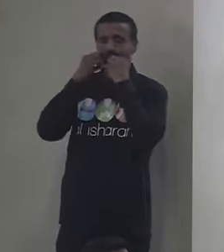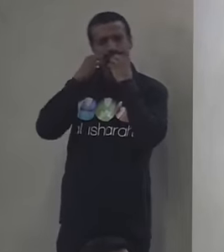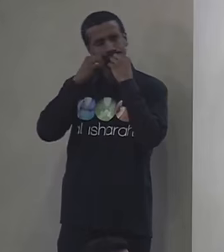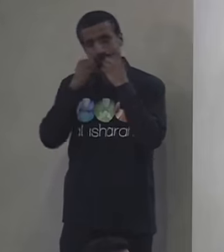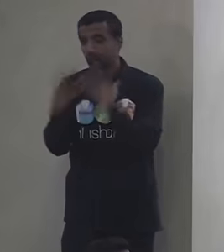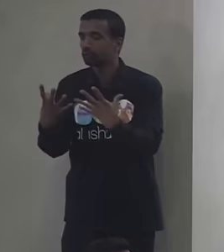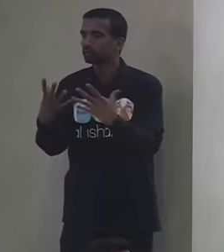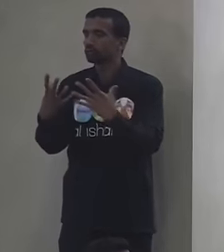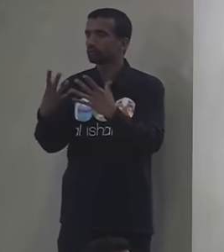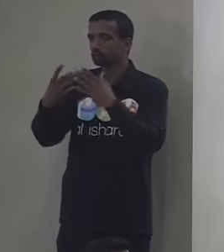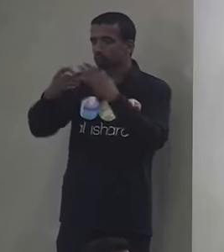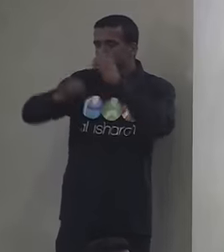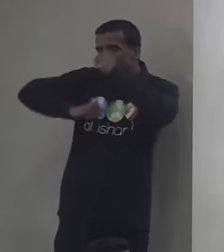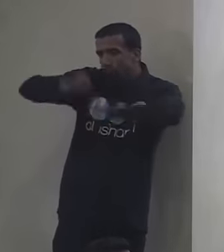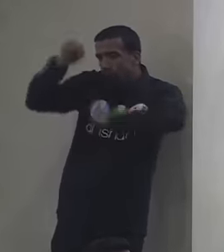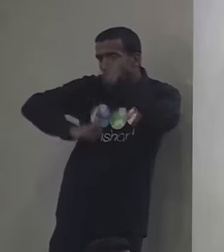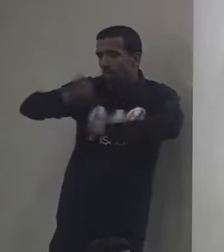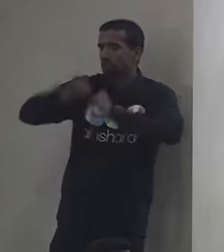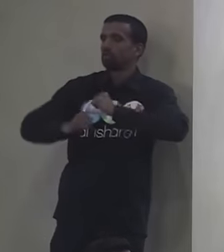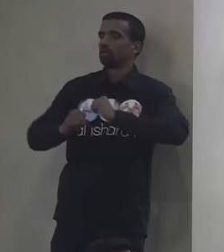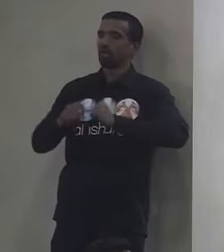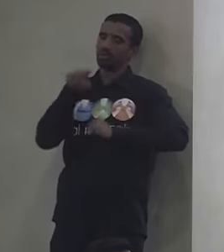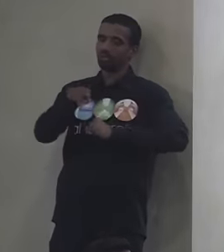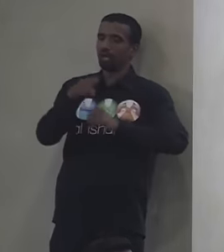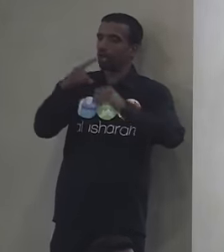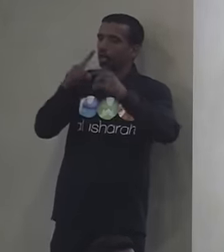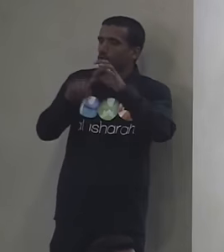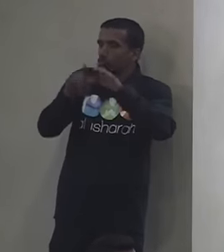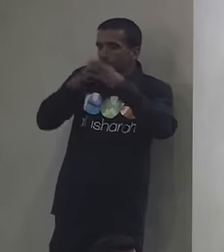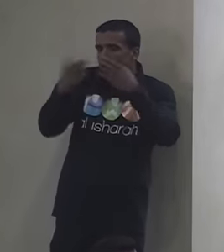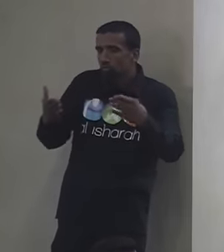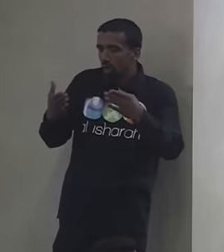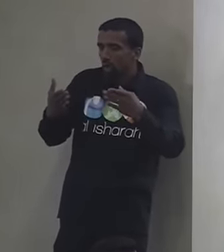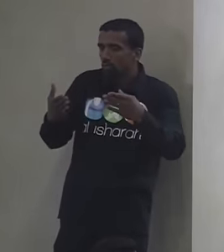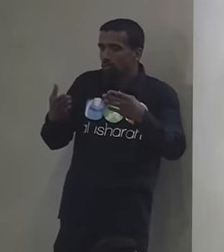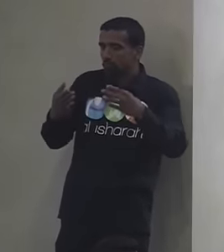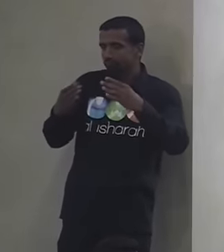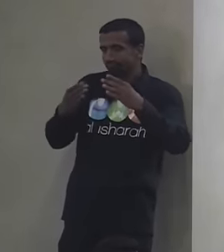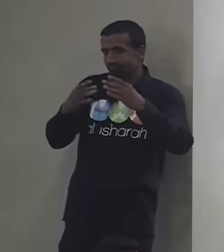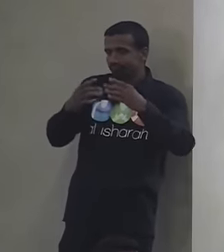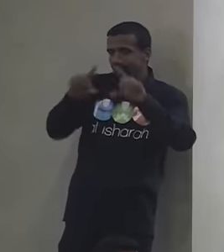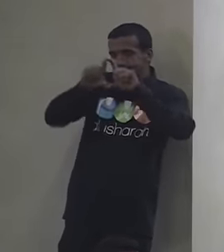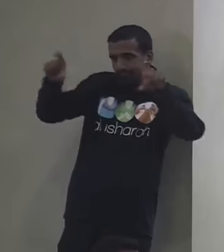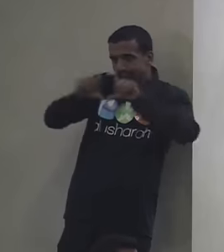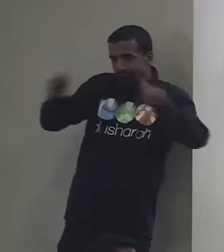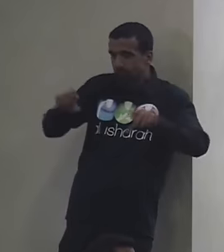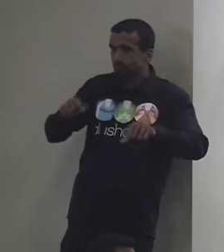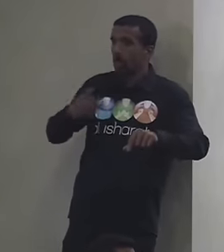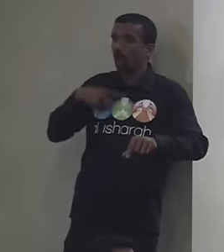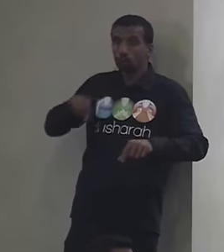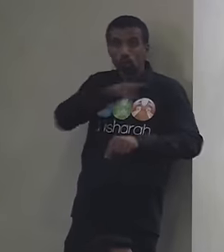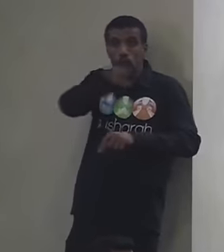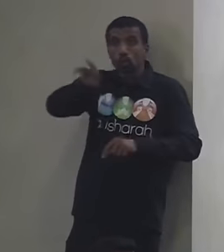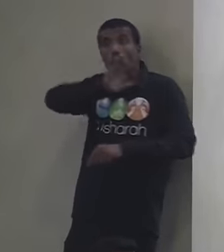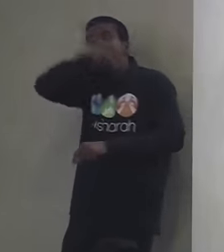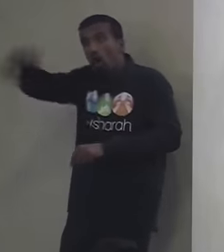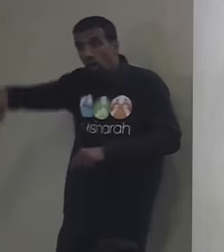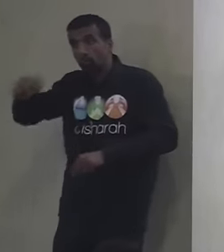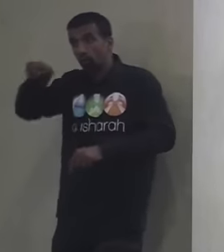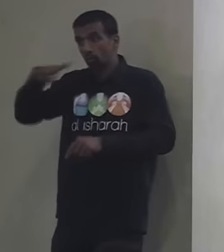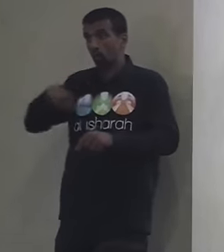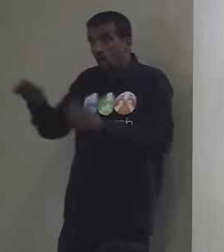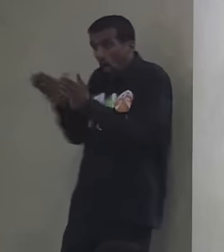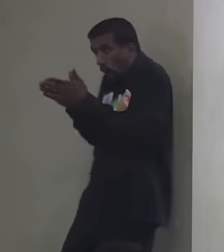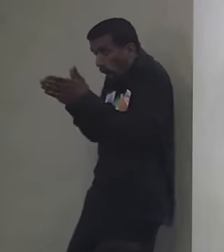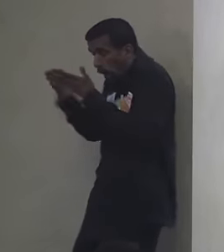complete symmetrical whole. And so I want you to visualize this with me. When you go home, open the surah and see this for yourselves. Yeah?